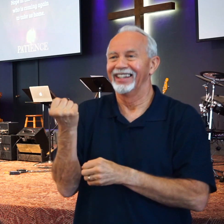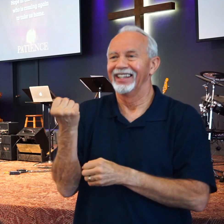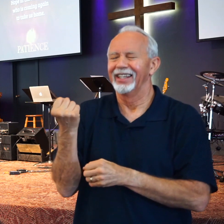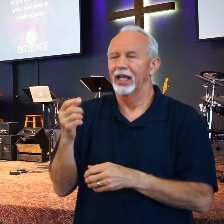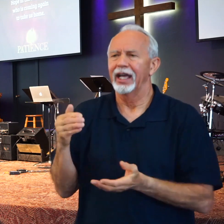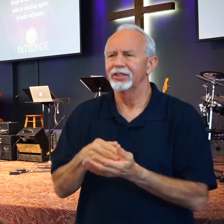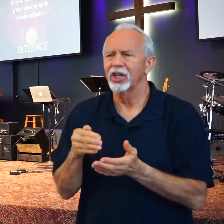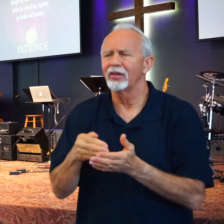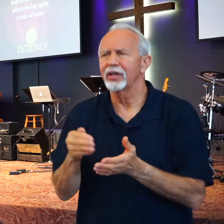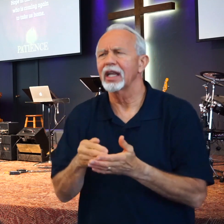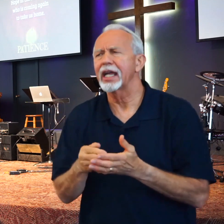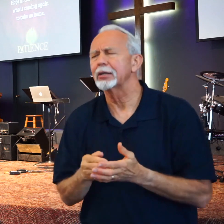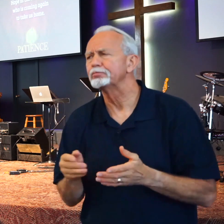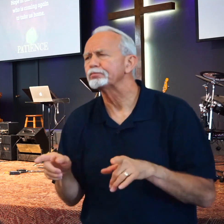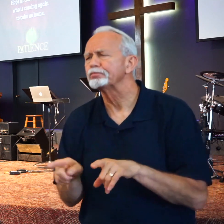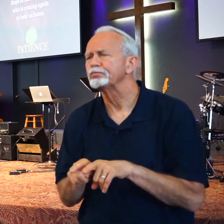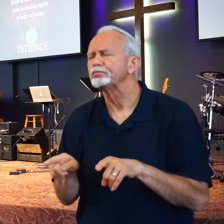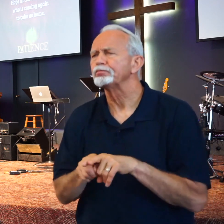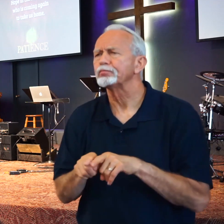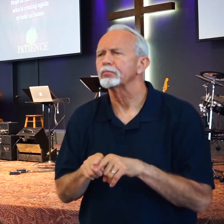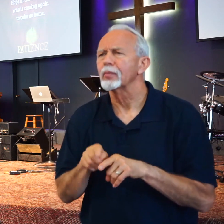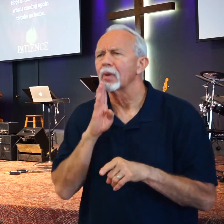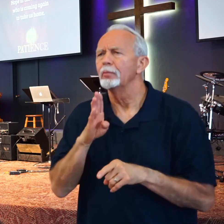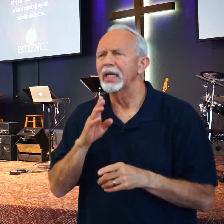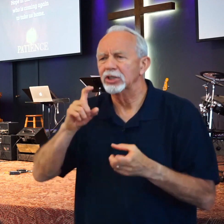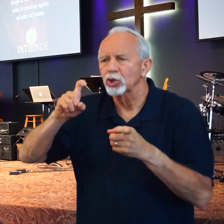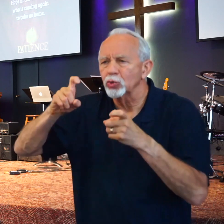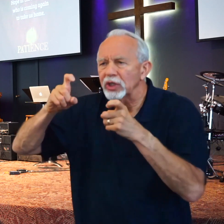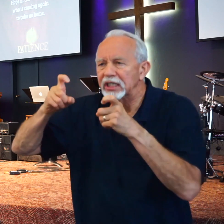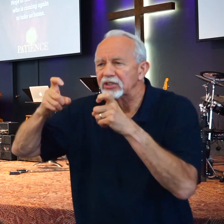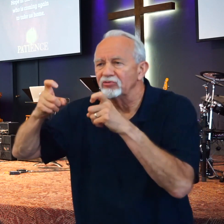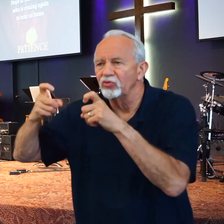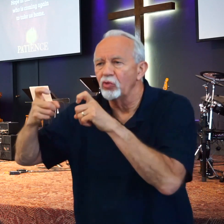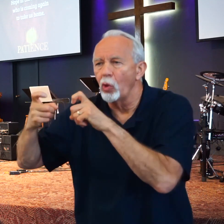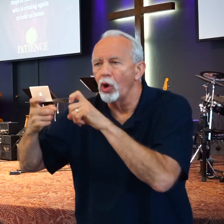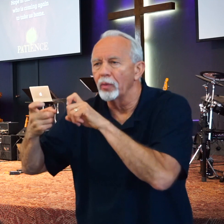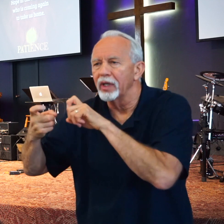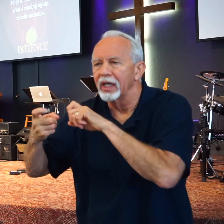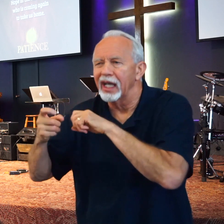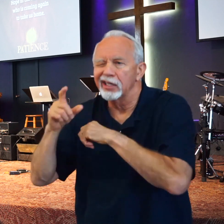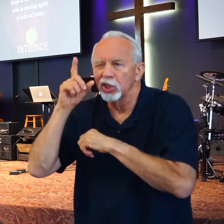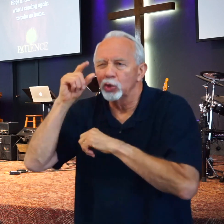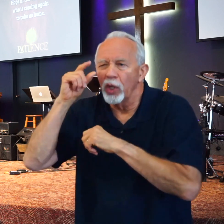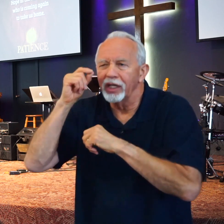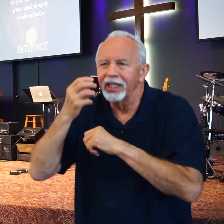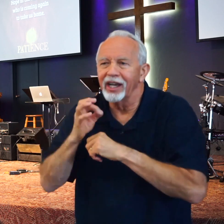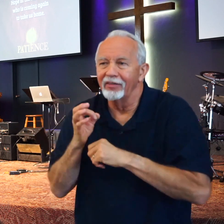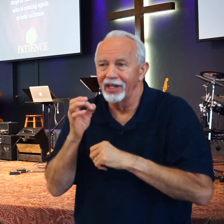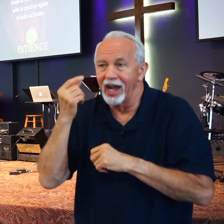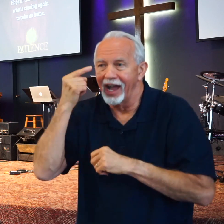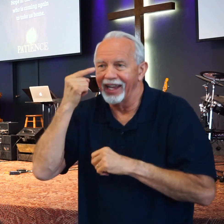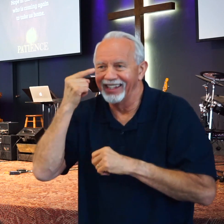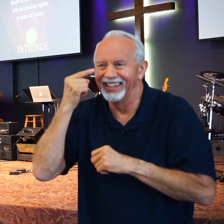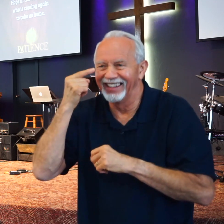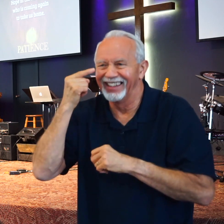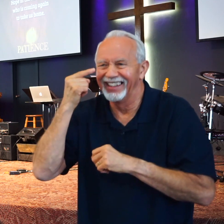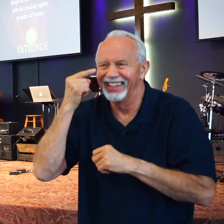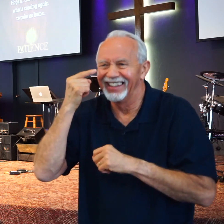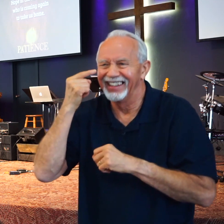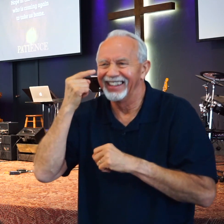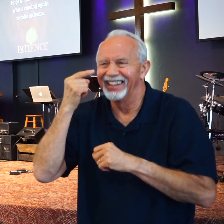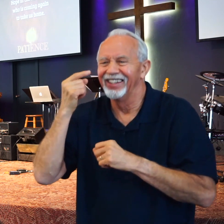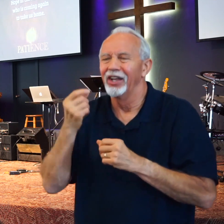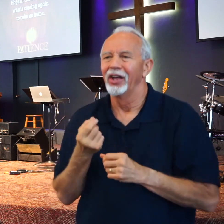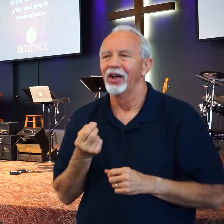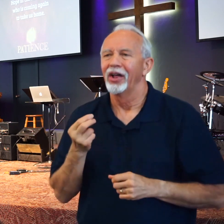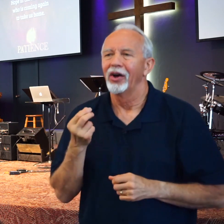often associated with being transformed in the twinkling of an eye, if that sounds familiar.